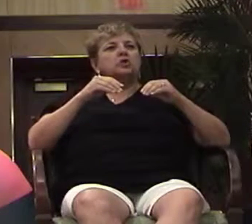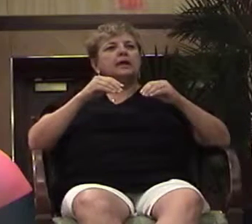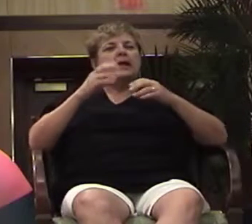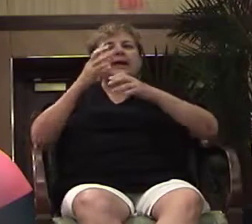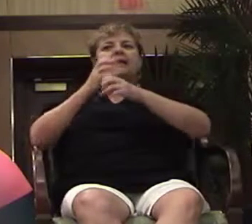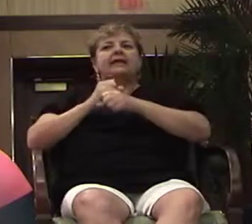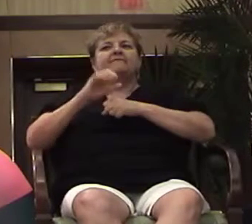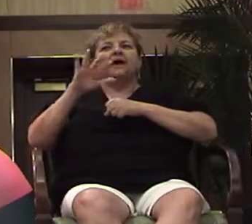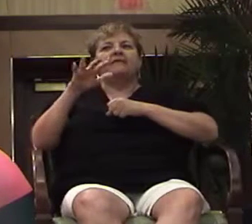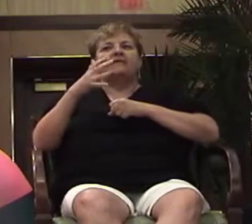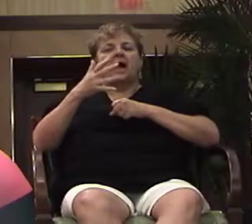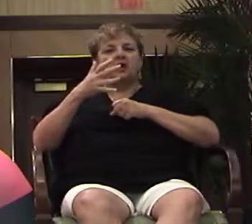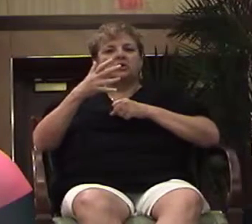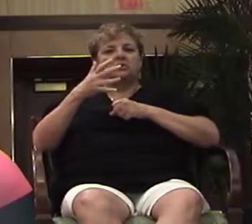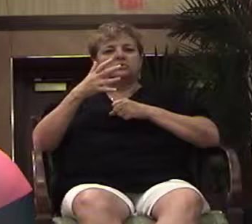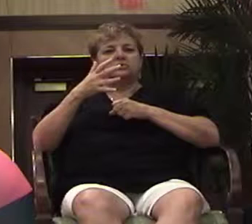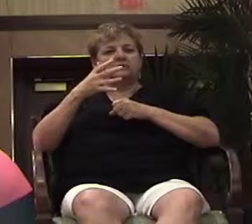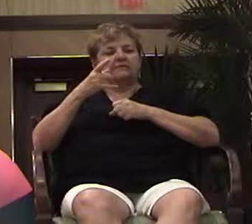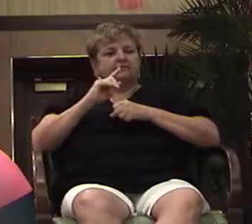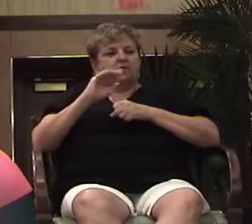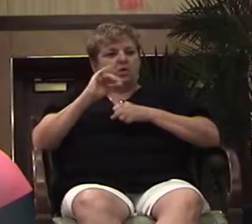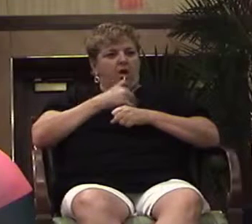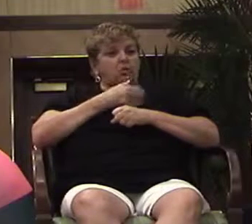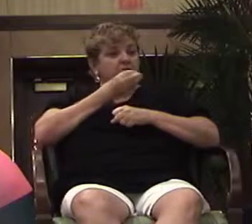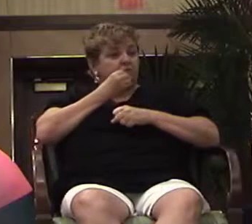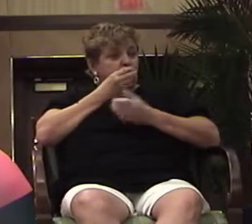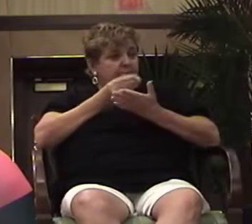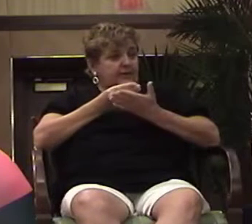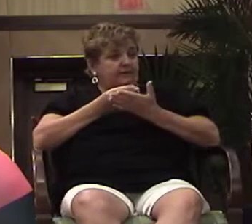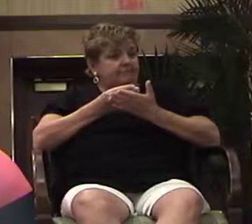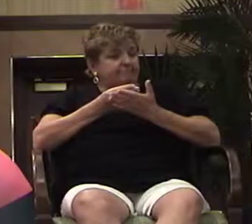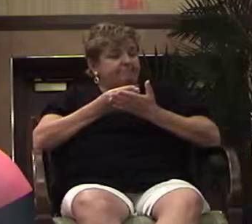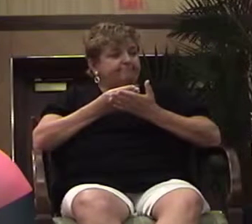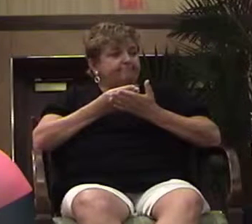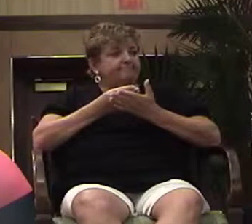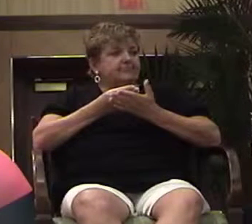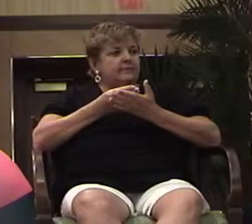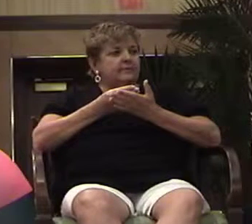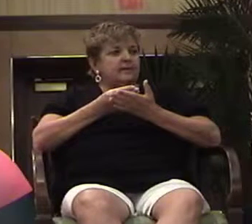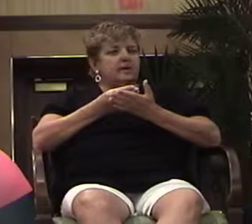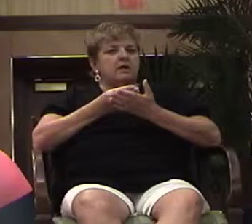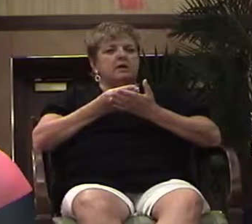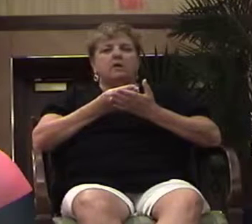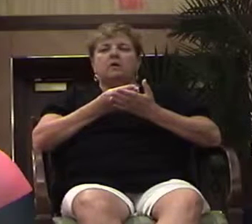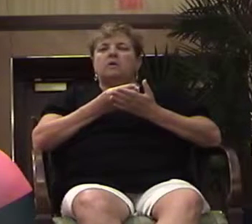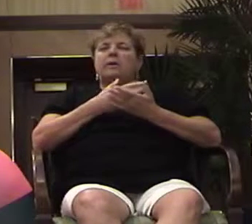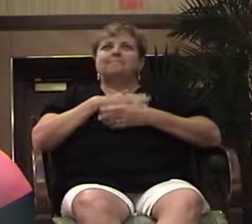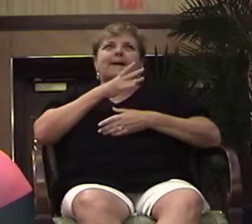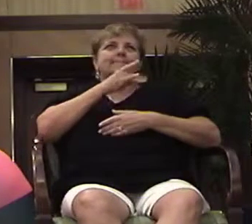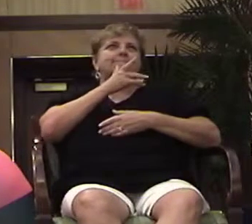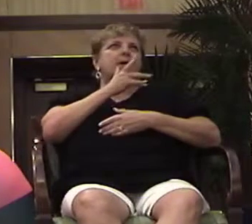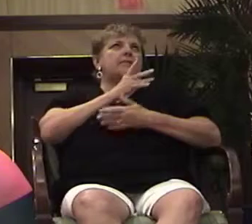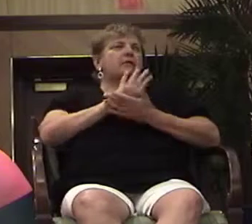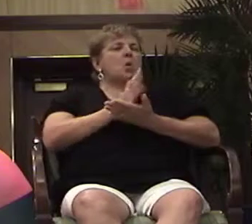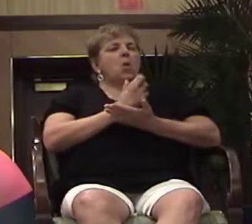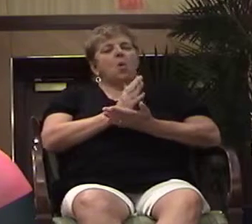that we were supposed to eat on all week. And my mother, she was a wonderful cook. Oh, She made the